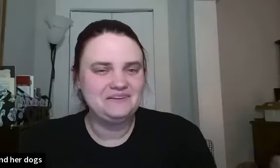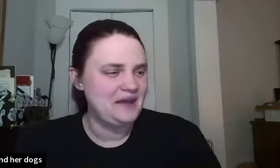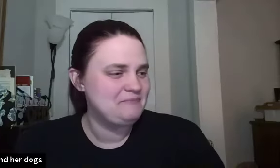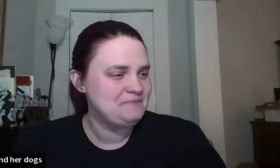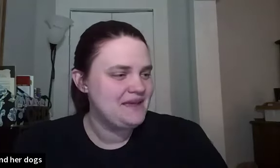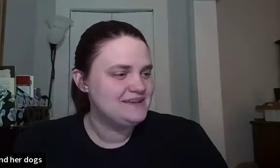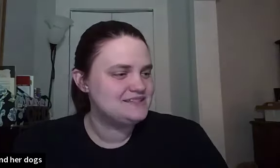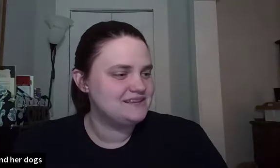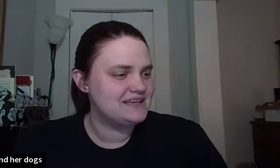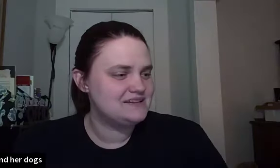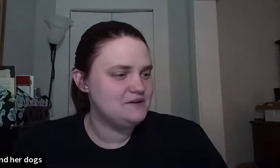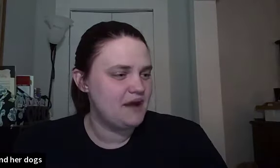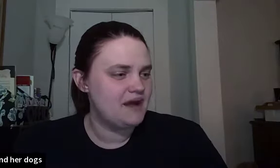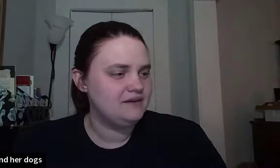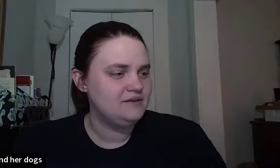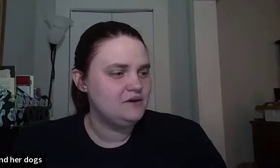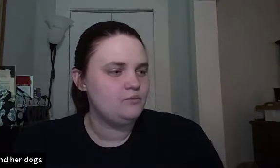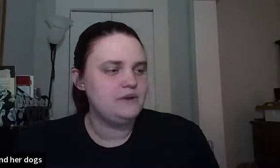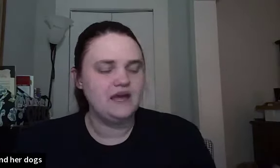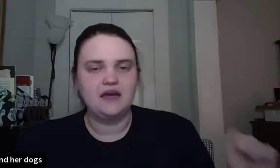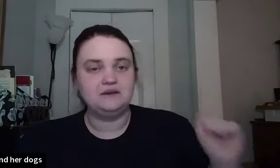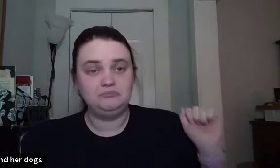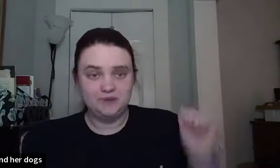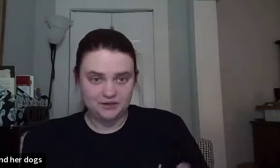Okay. So let's go back. We had bird.